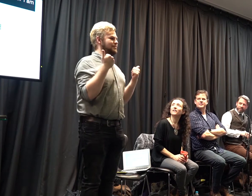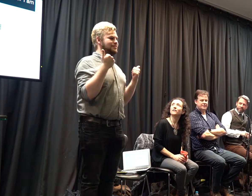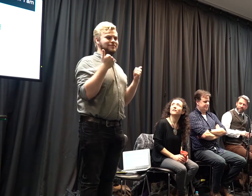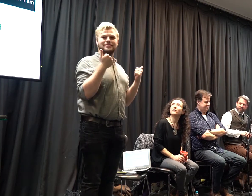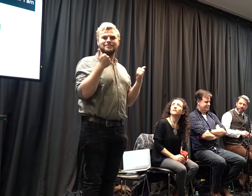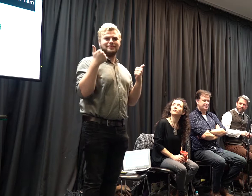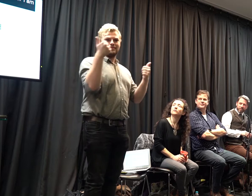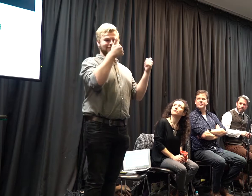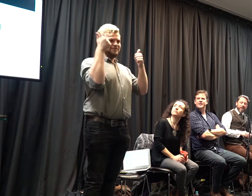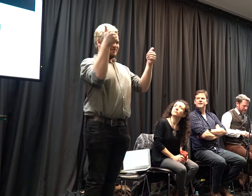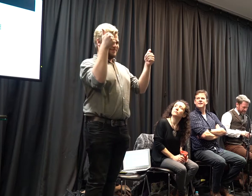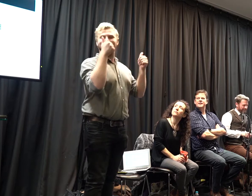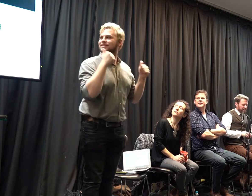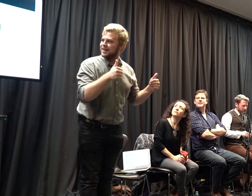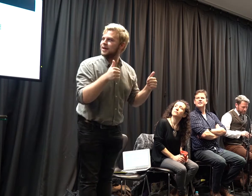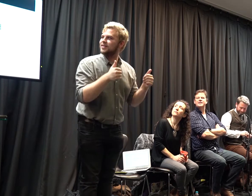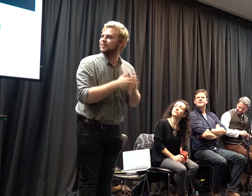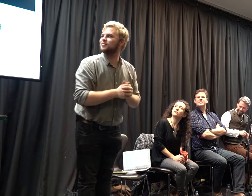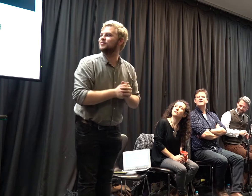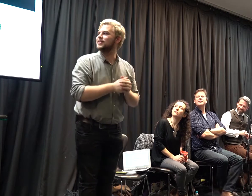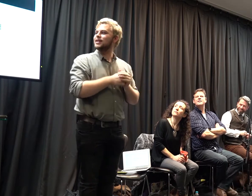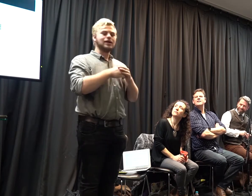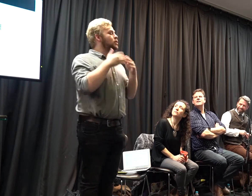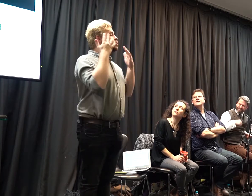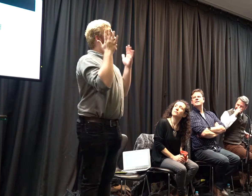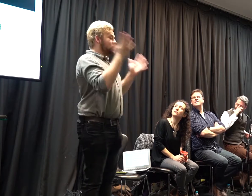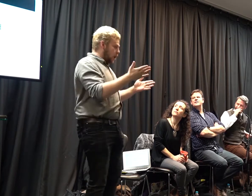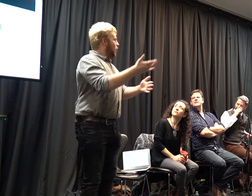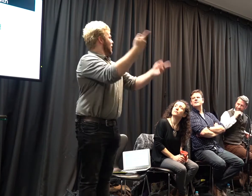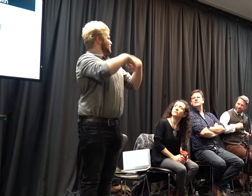So is everybody ready? Everybody with me now? Yeah?